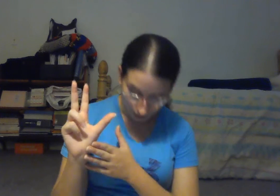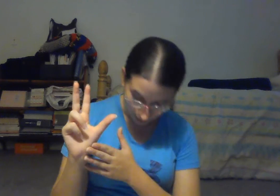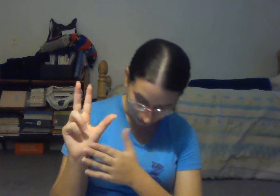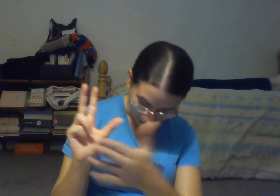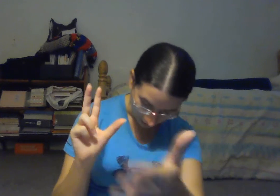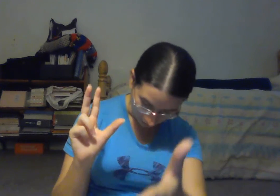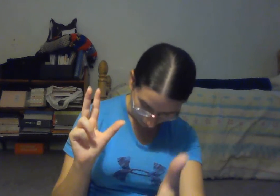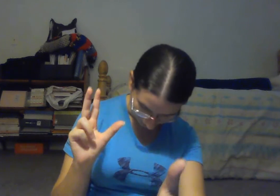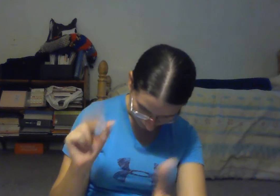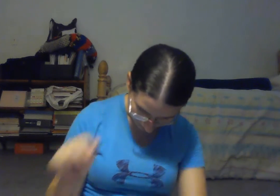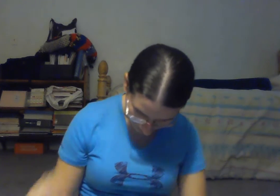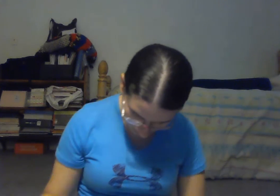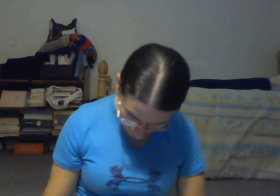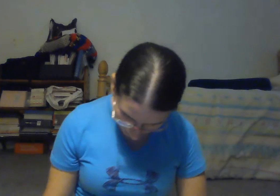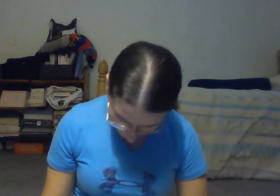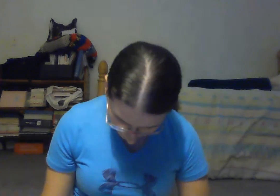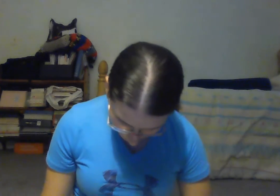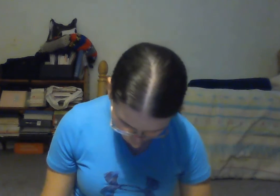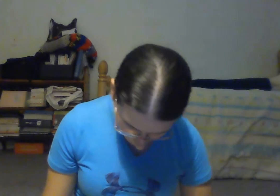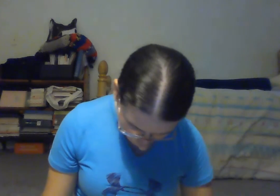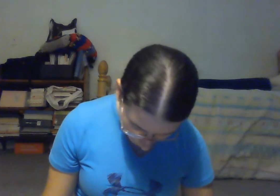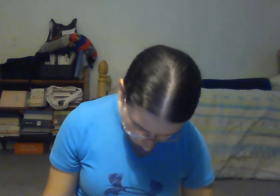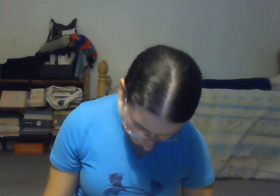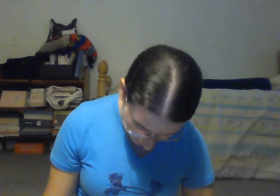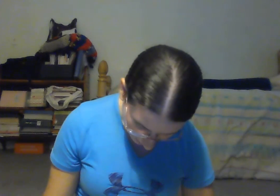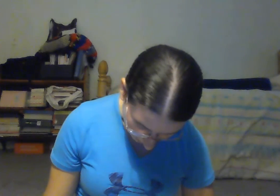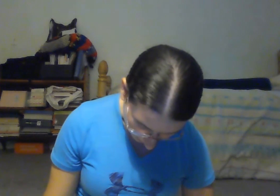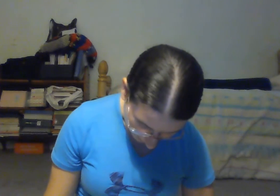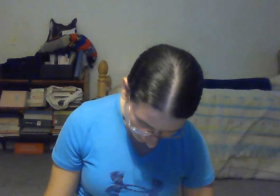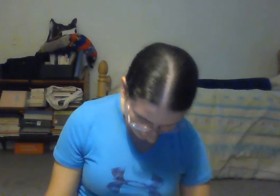Palm outward. So you can say,